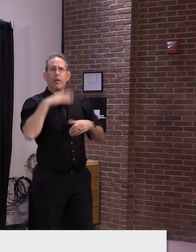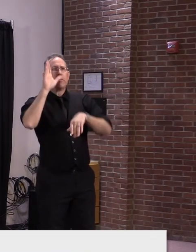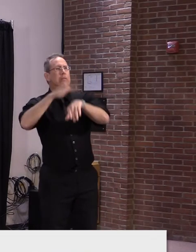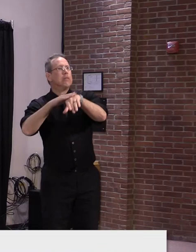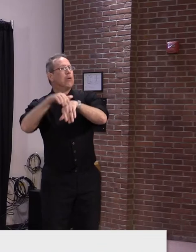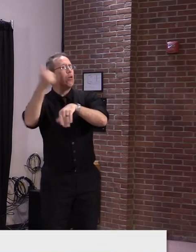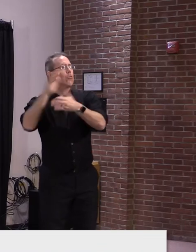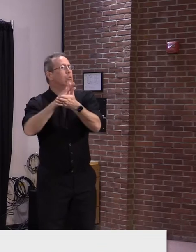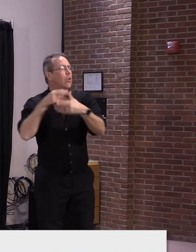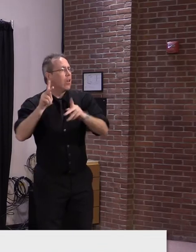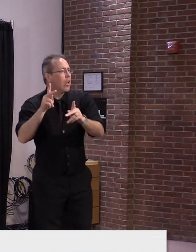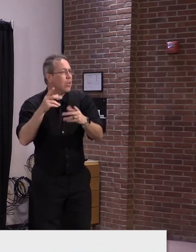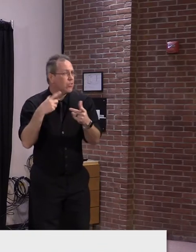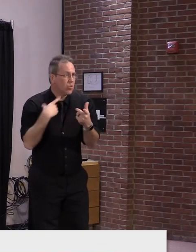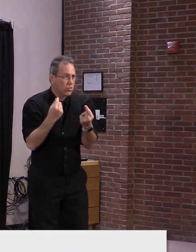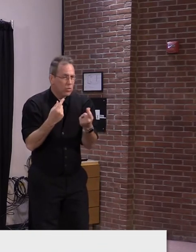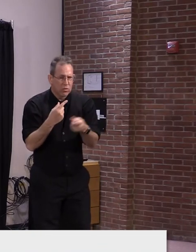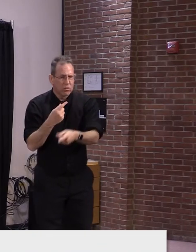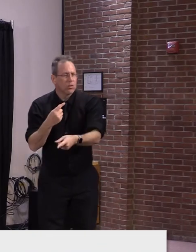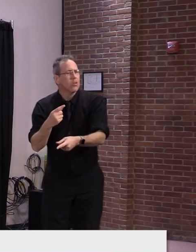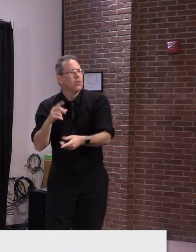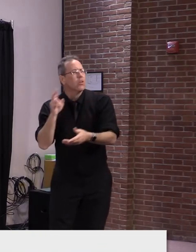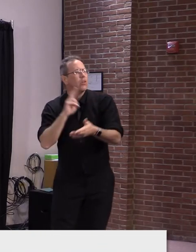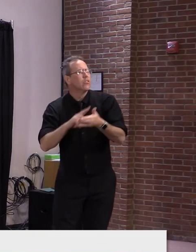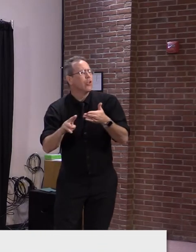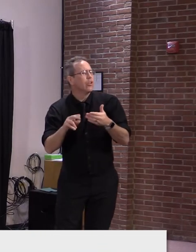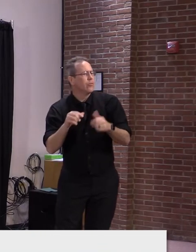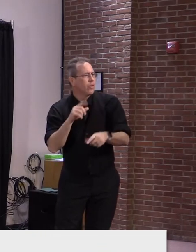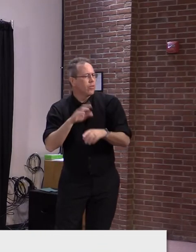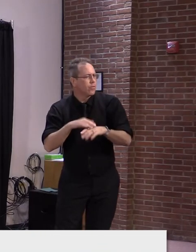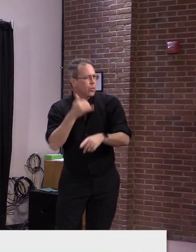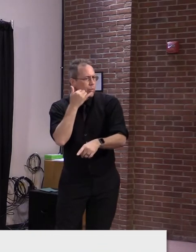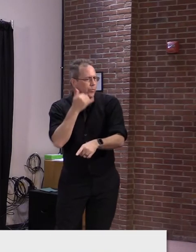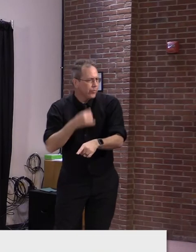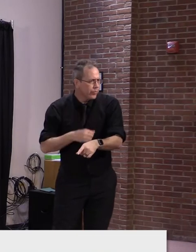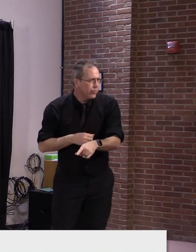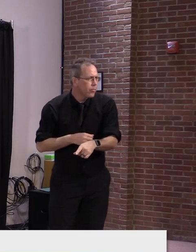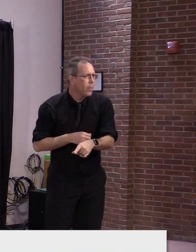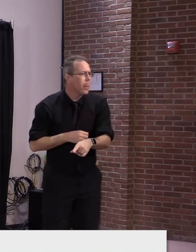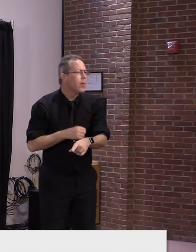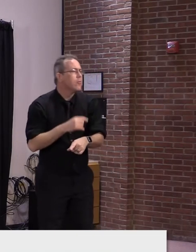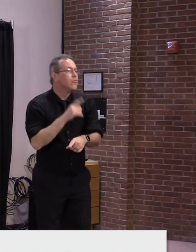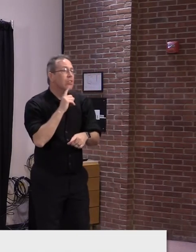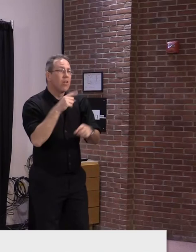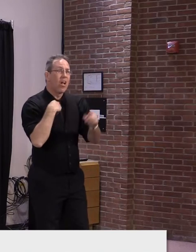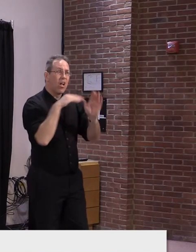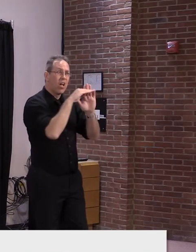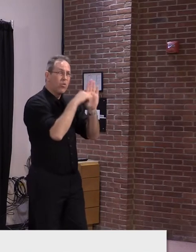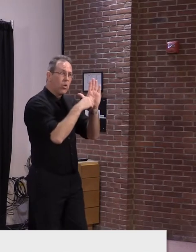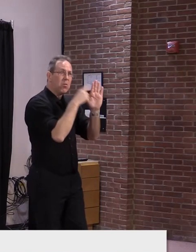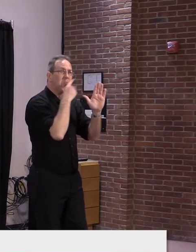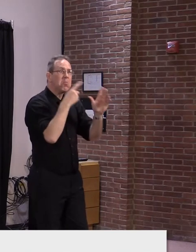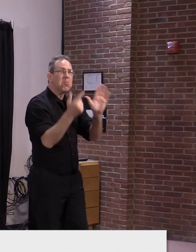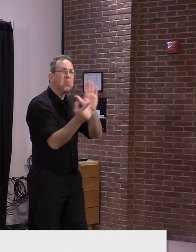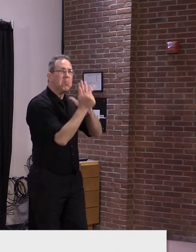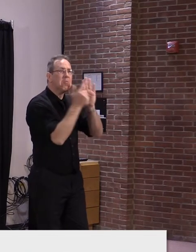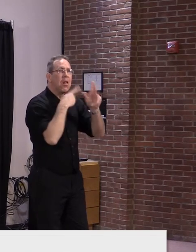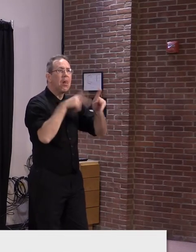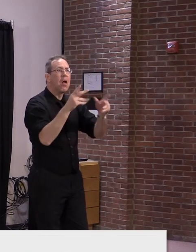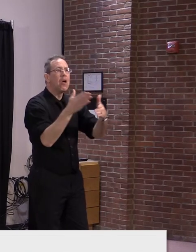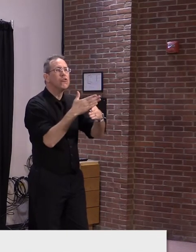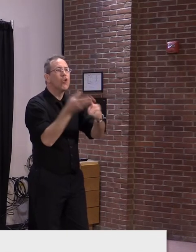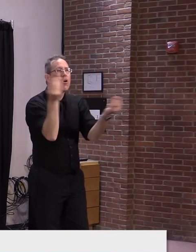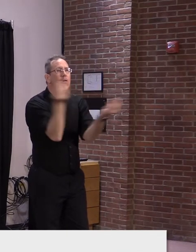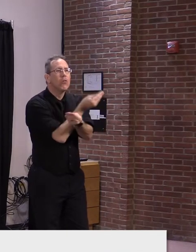Secretary Boucher is on. I don't believe there is, Lisa, but any provision preventing them from doing that, but